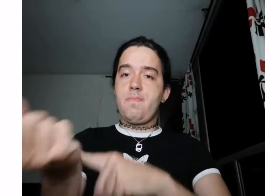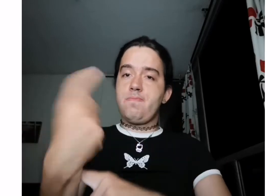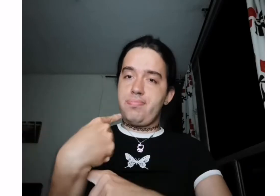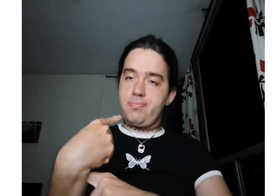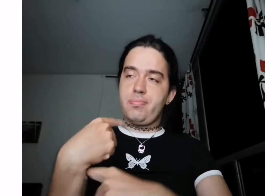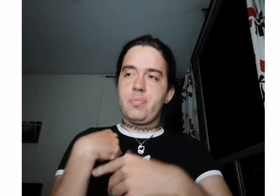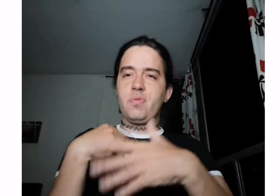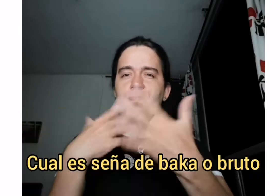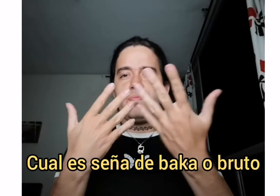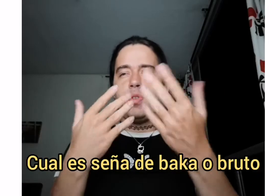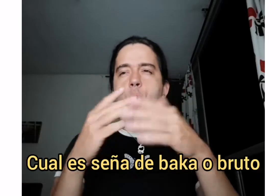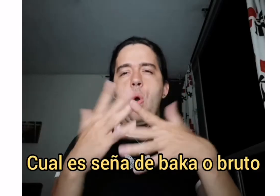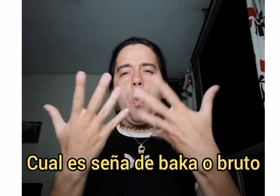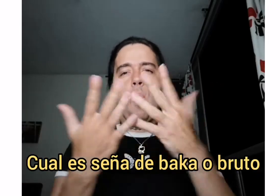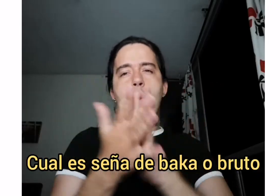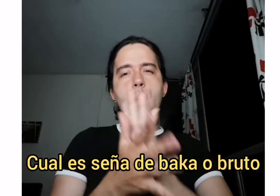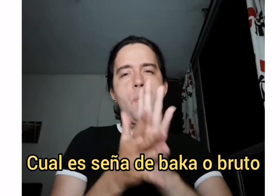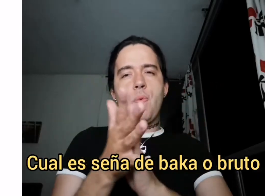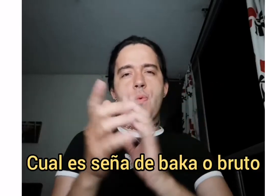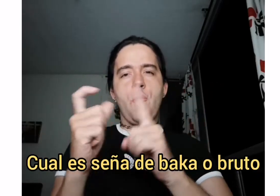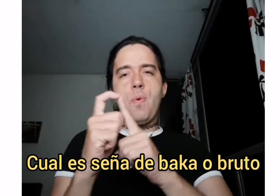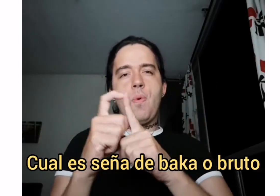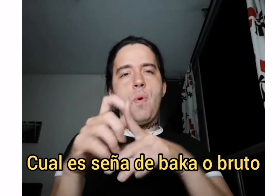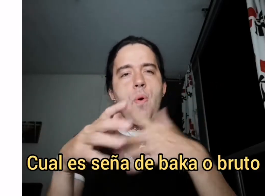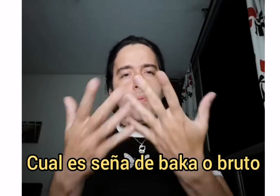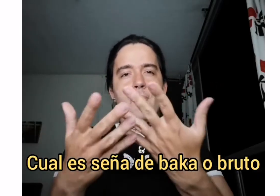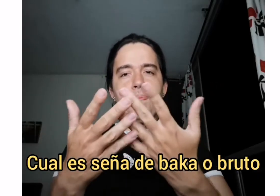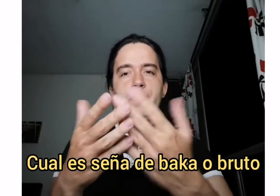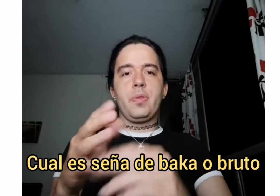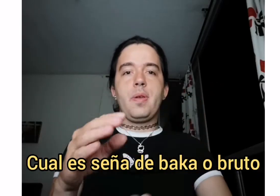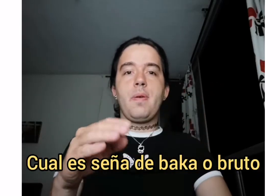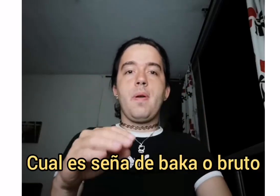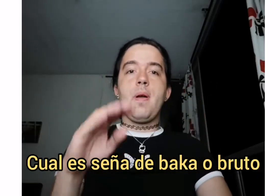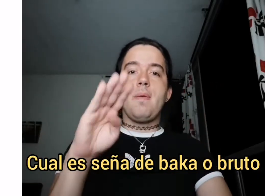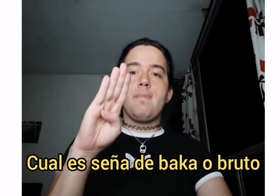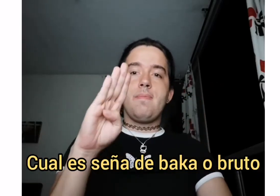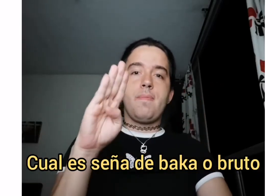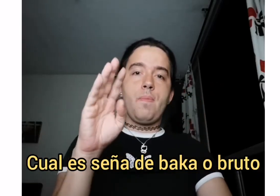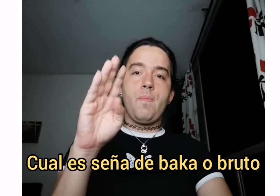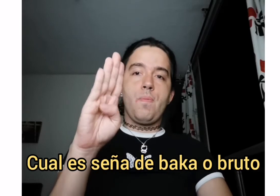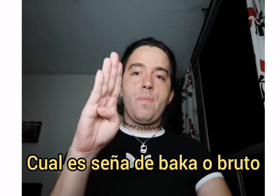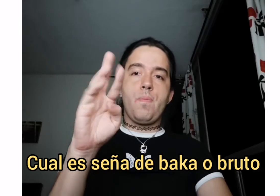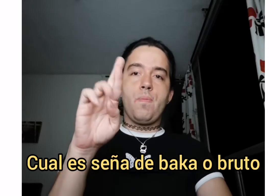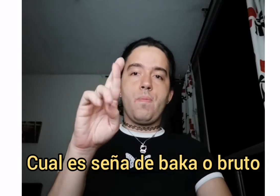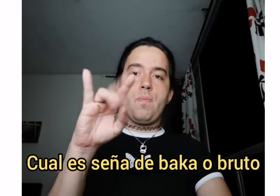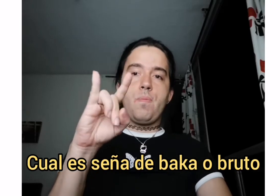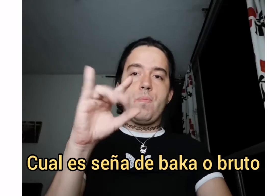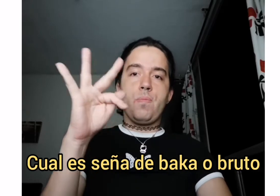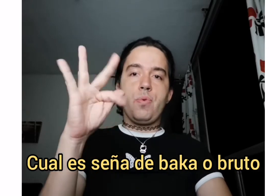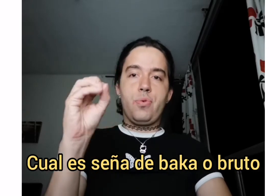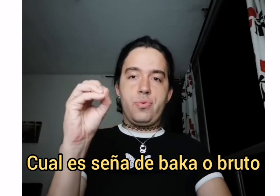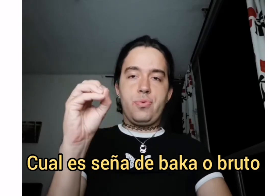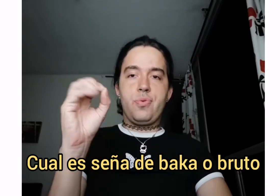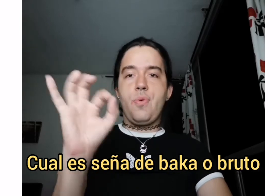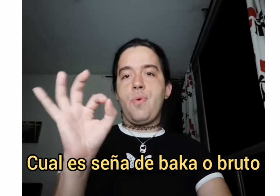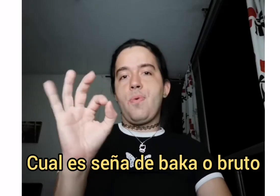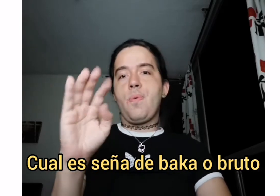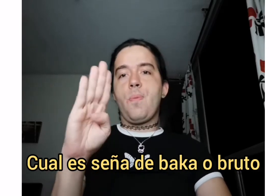wanna look at a house in the garden I never wanna lock you down I know you're not mine,